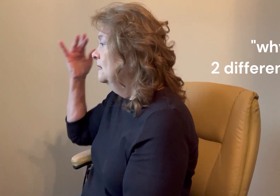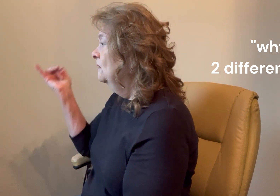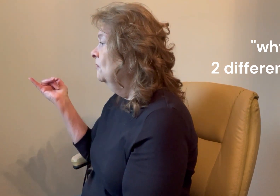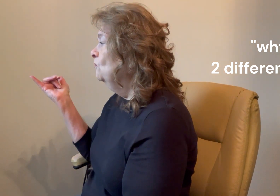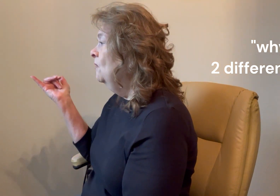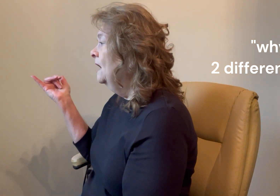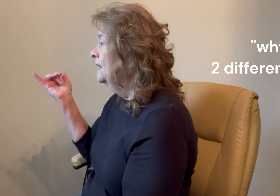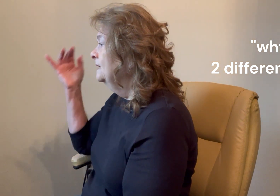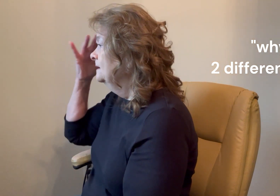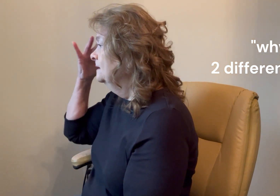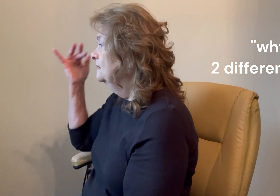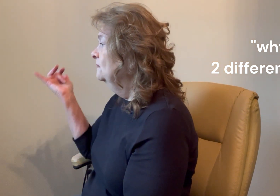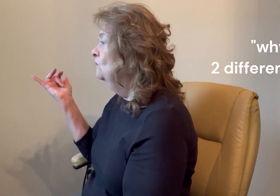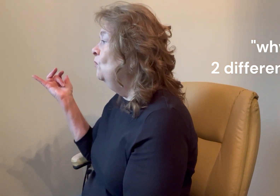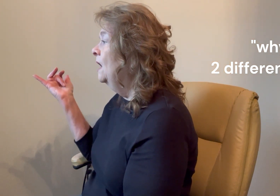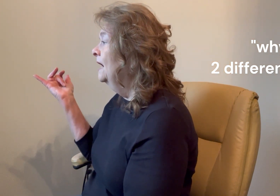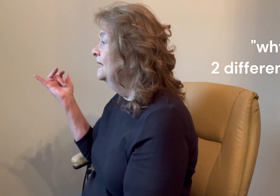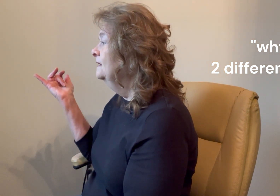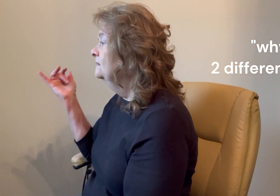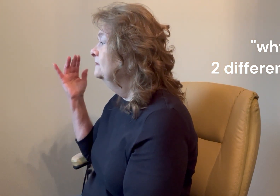Or why?